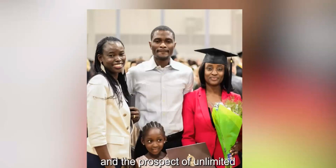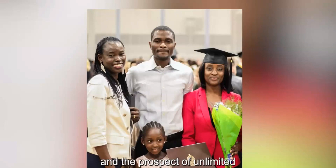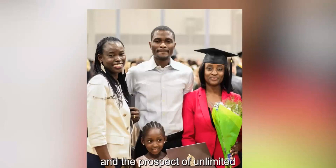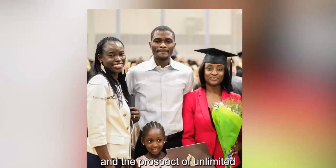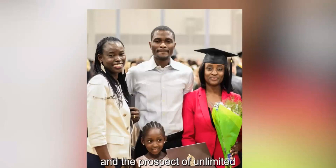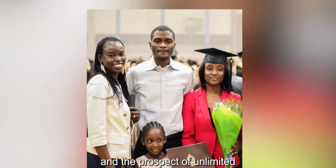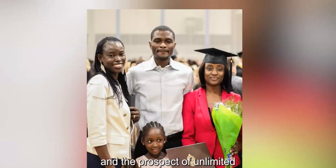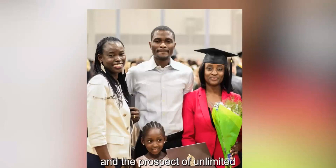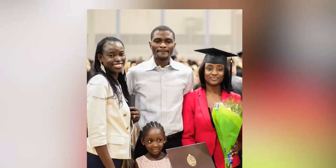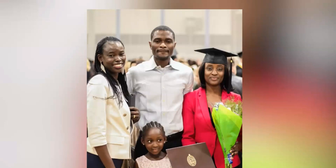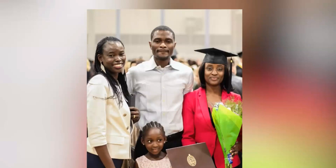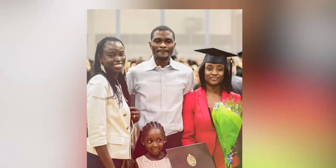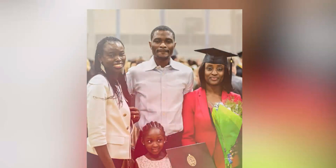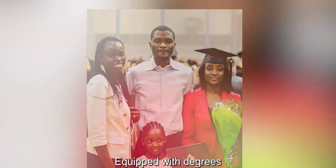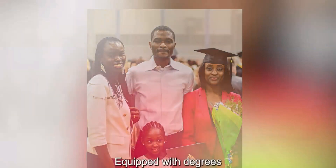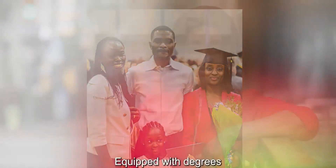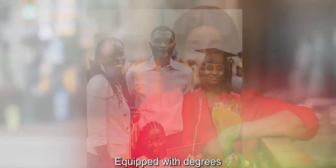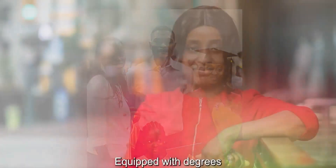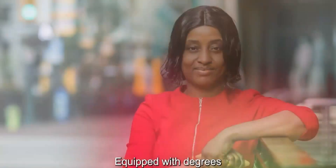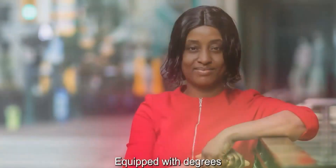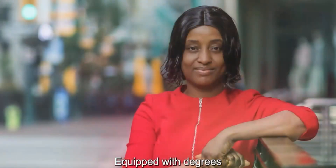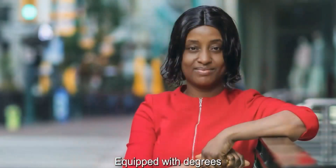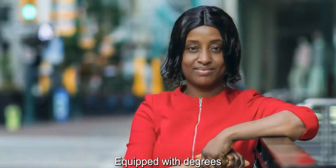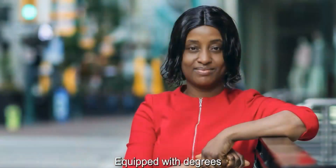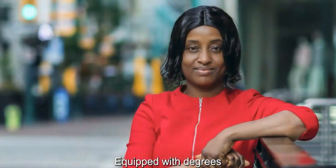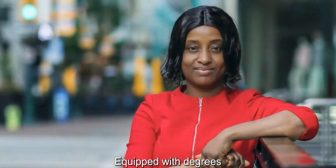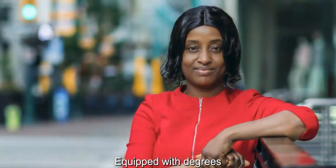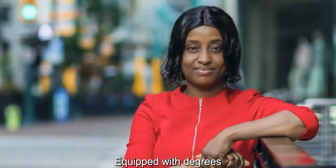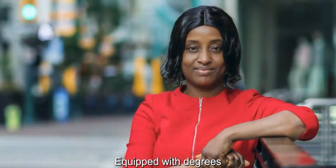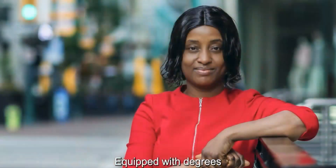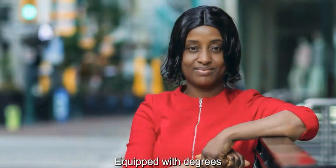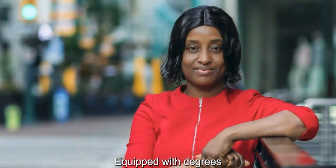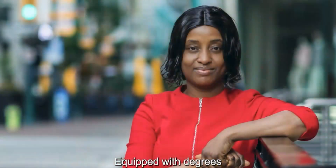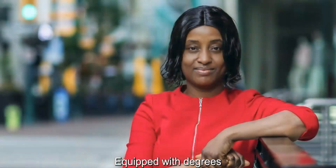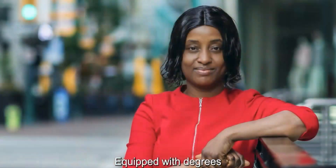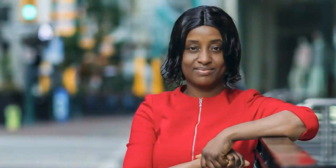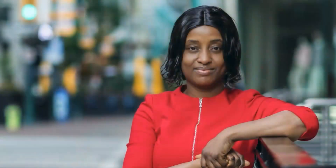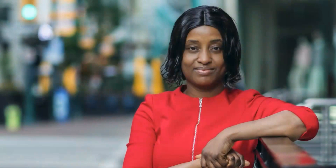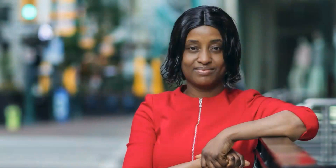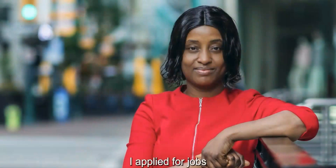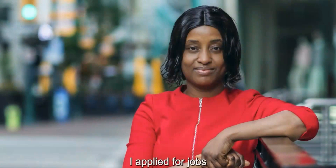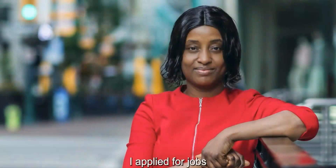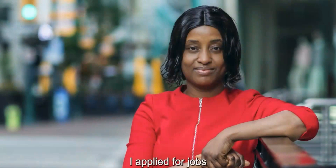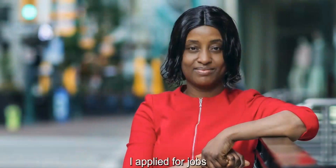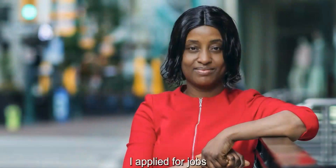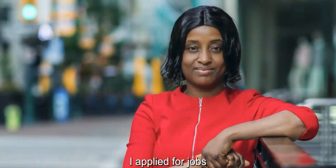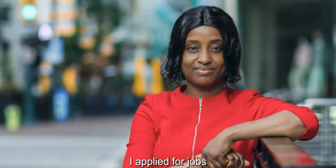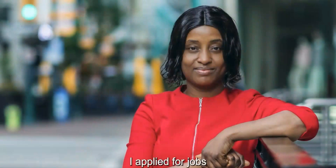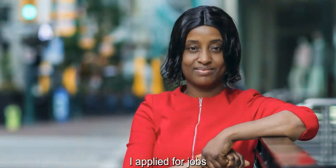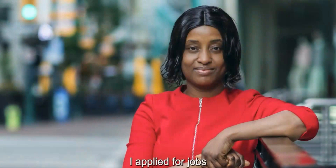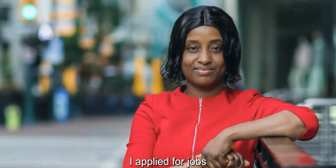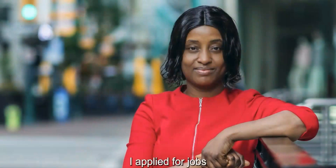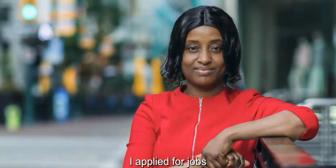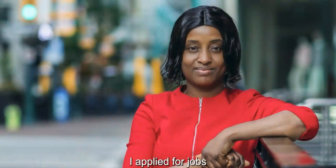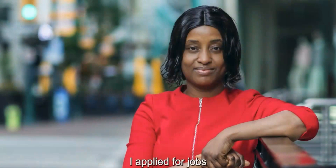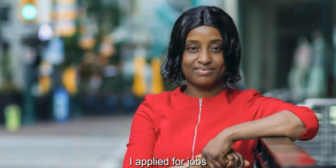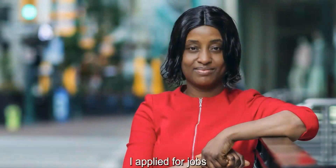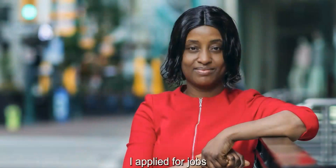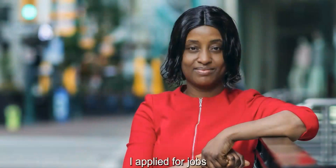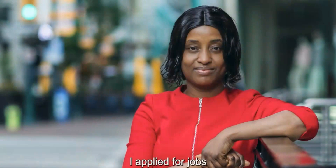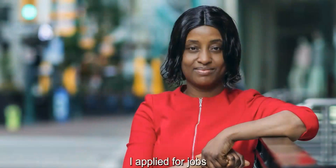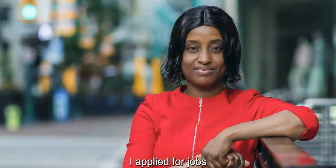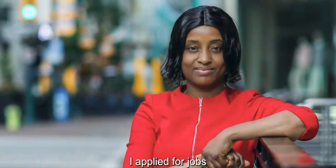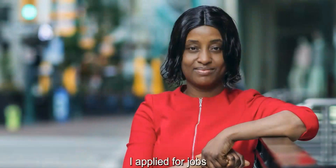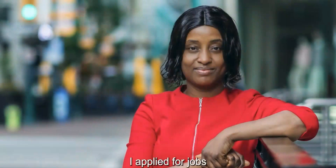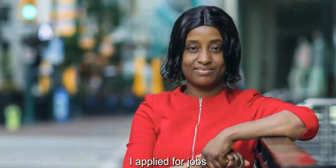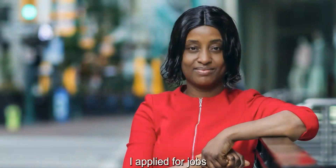unlimited possibilities. Equipped with degrees in economics and finance, I applied for jobs that matched